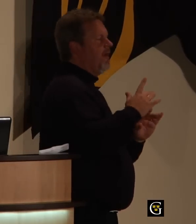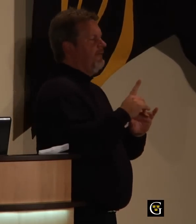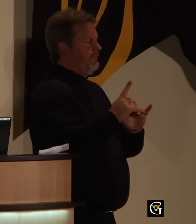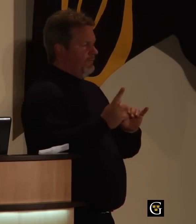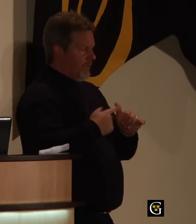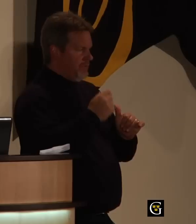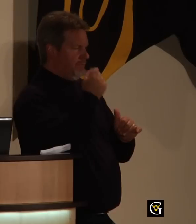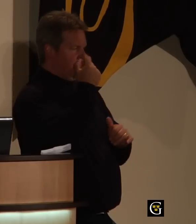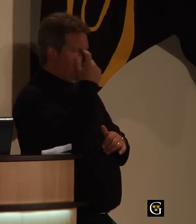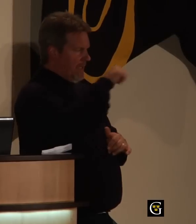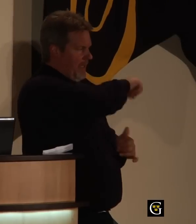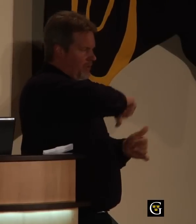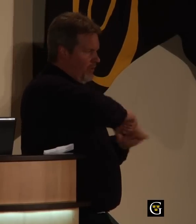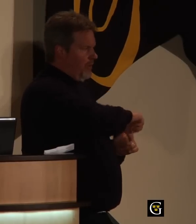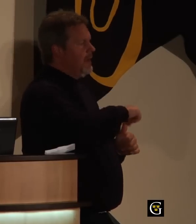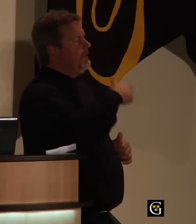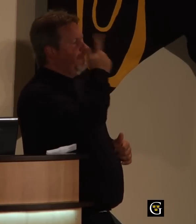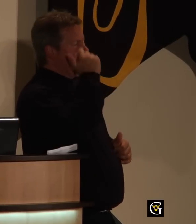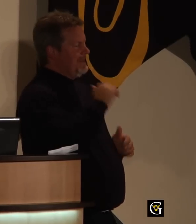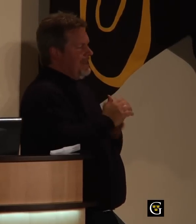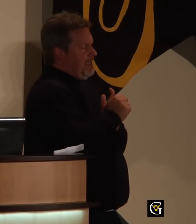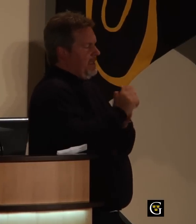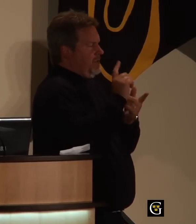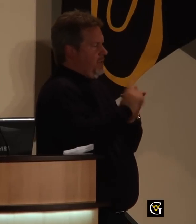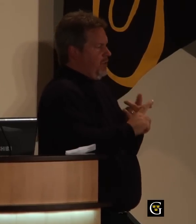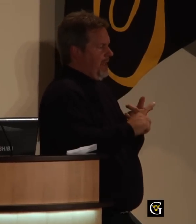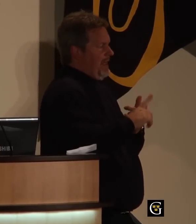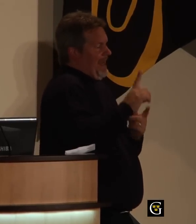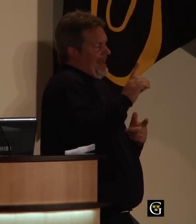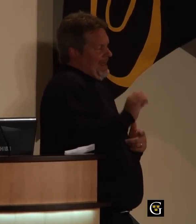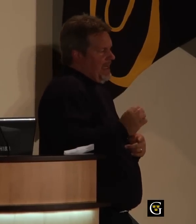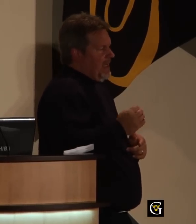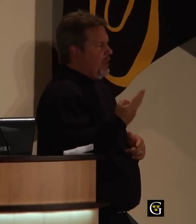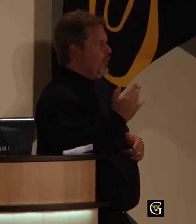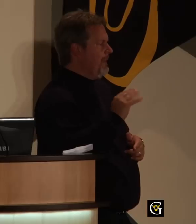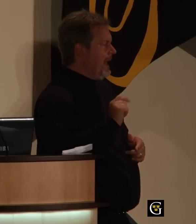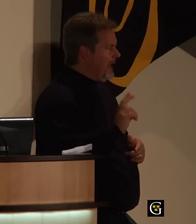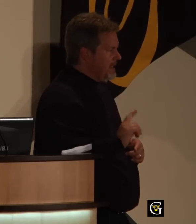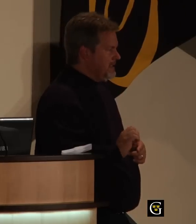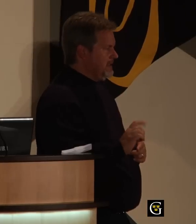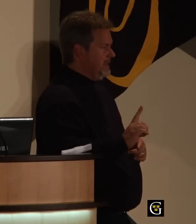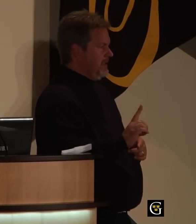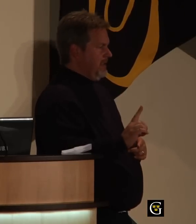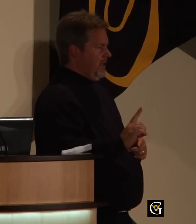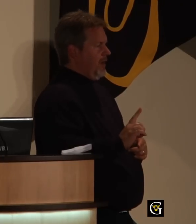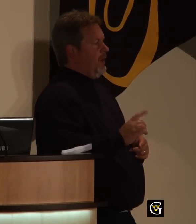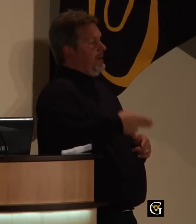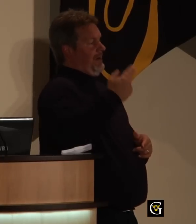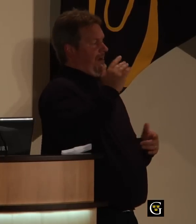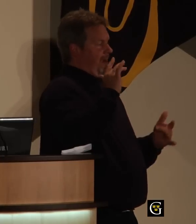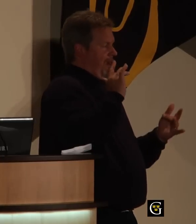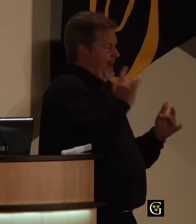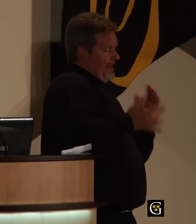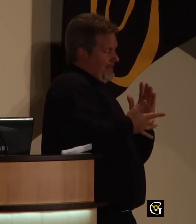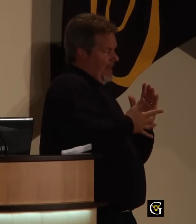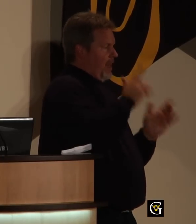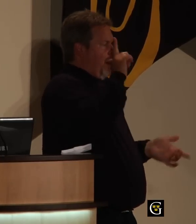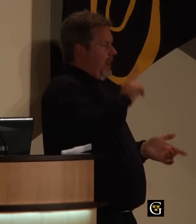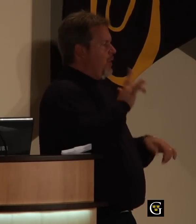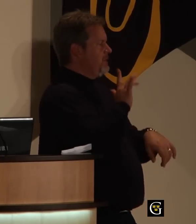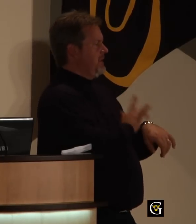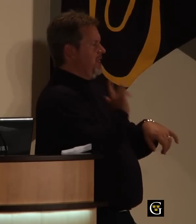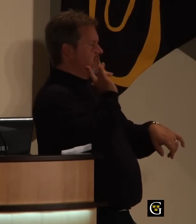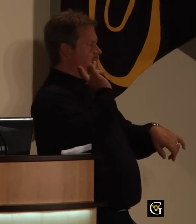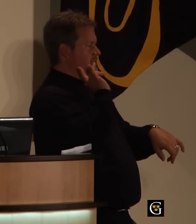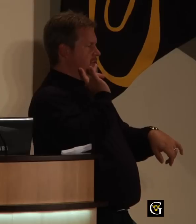potentially leads us to that dehumanized future, high-tech, low-touch. To counterpose it, to